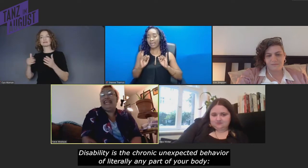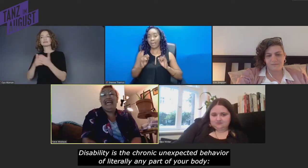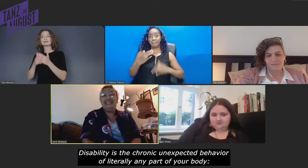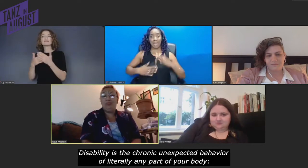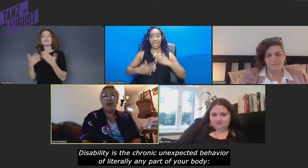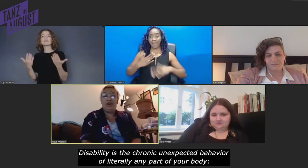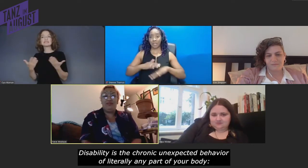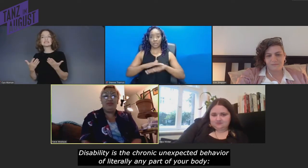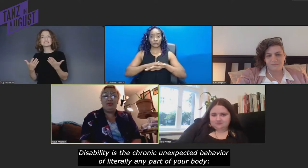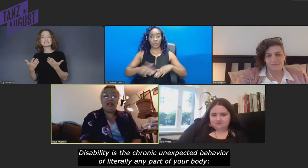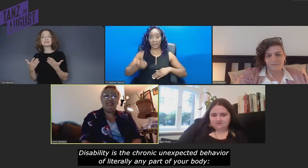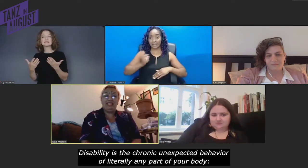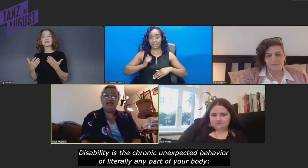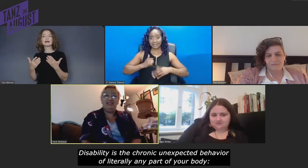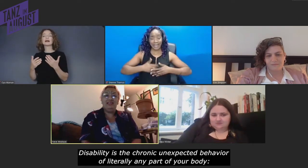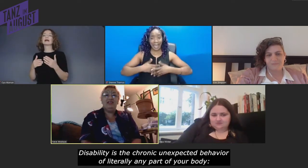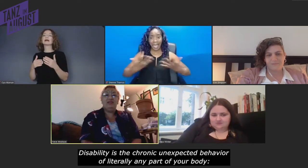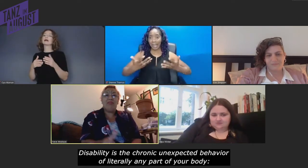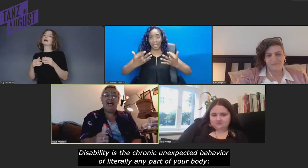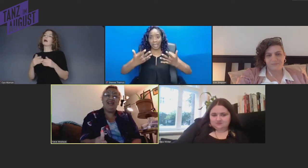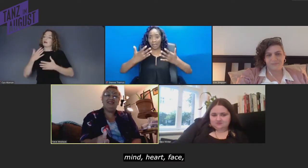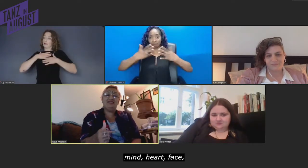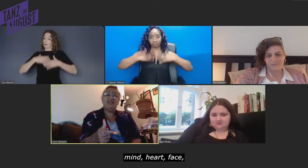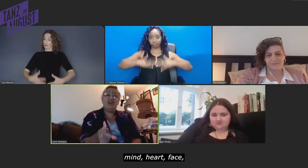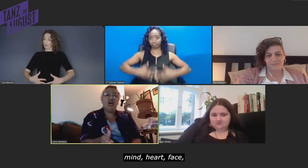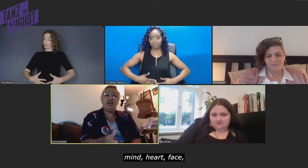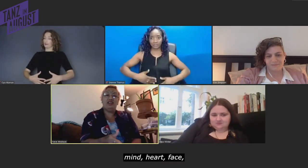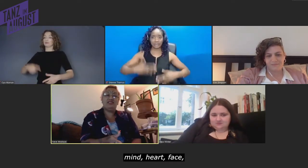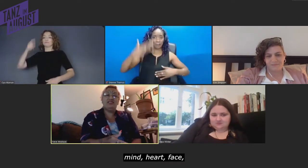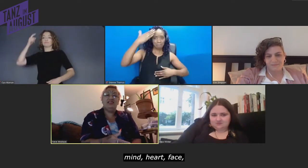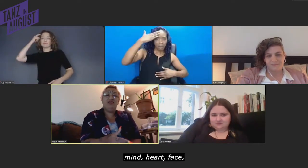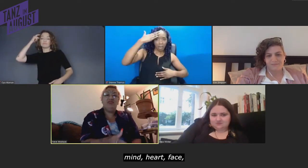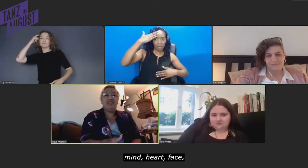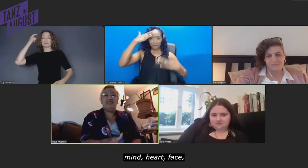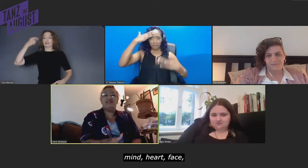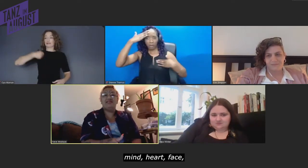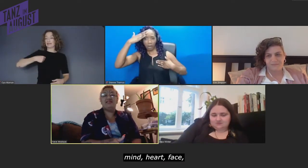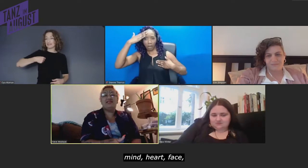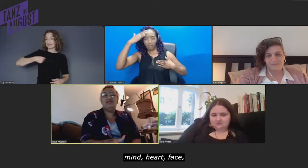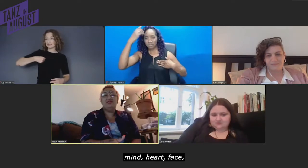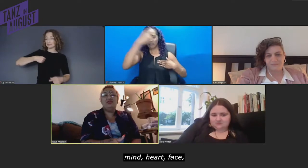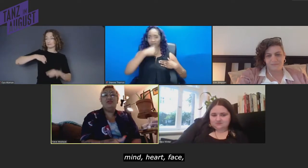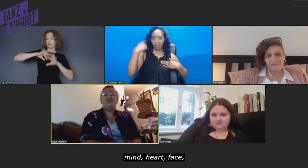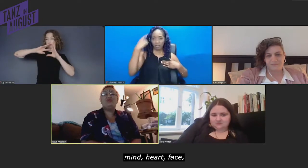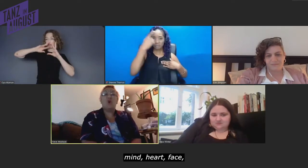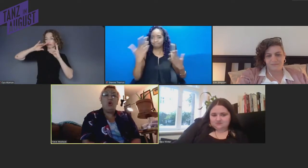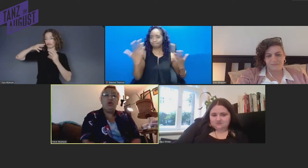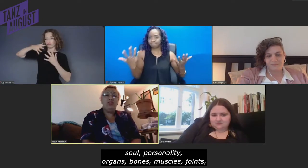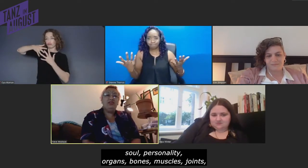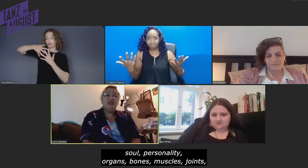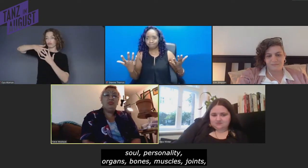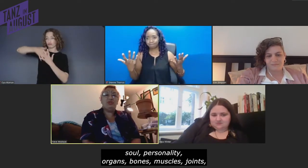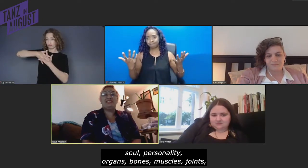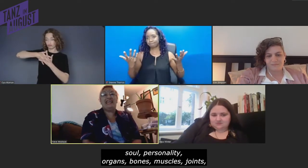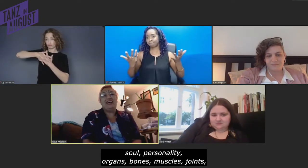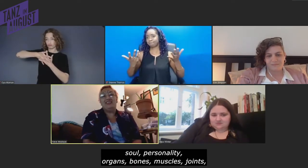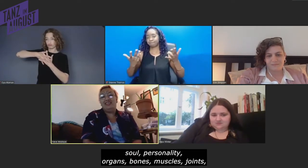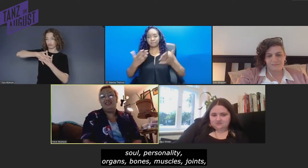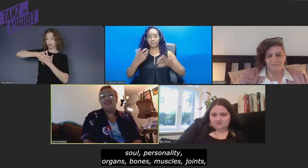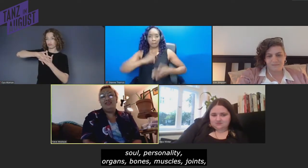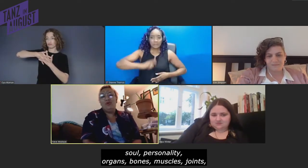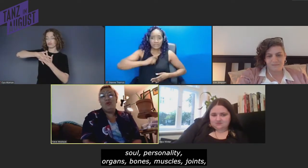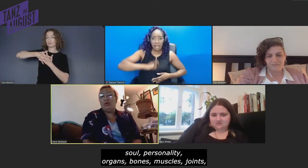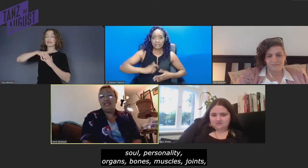literally any part of your body, mind, heart, face, soul,